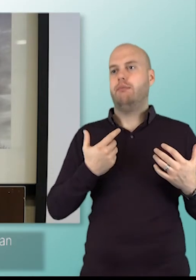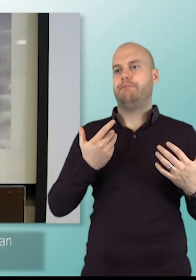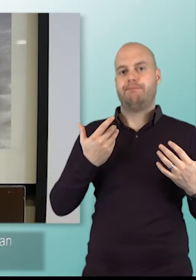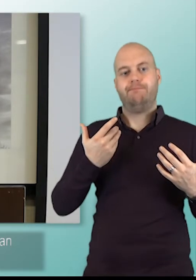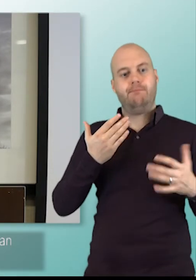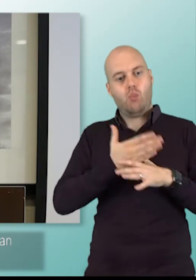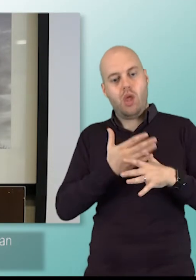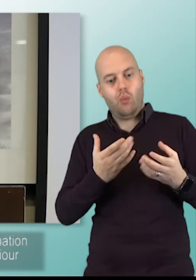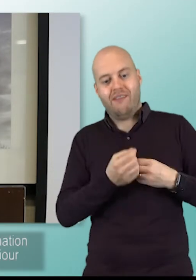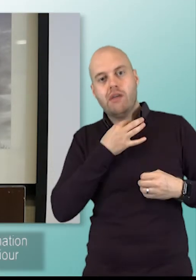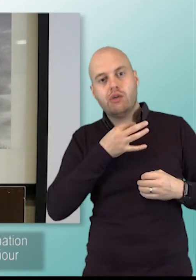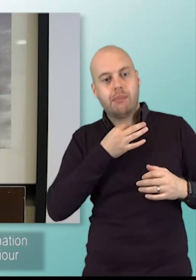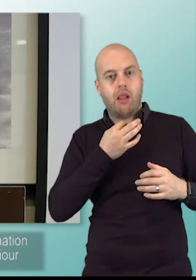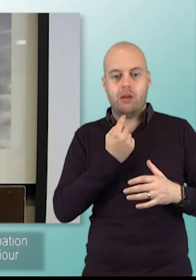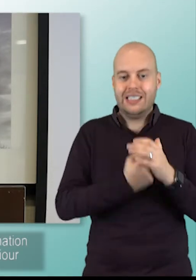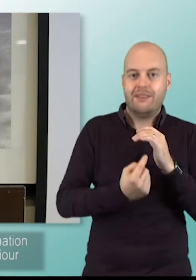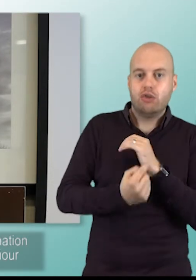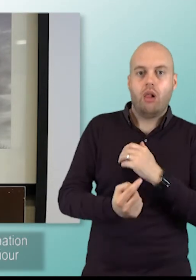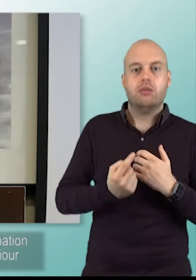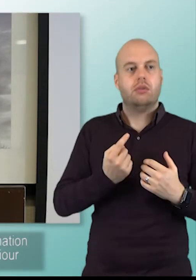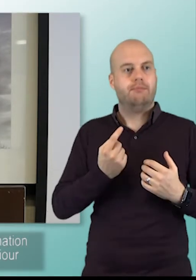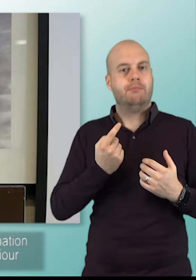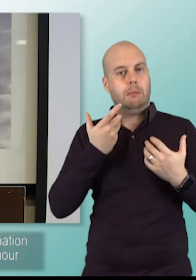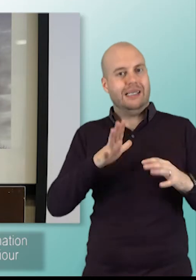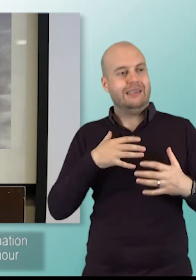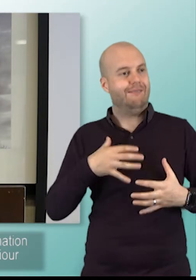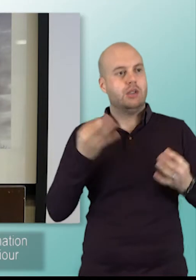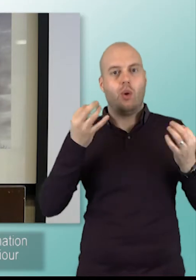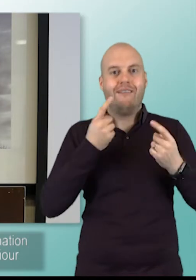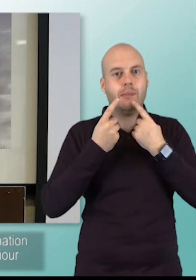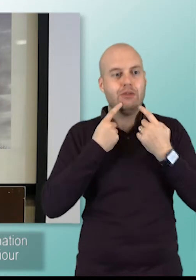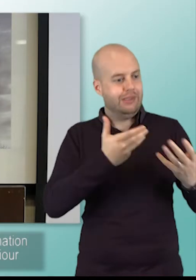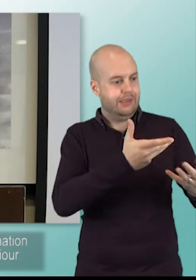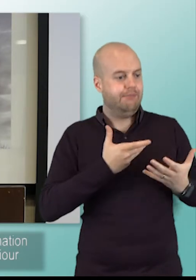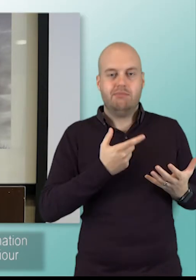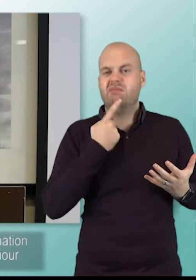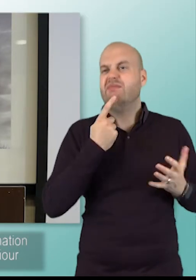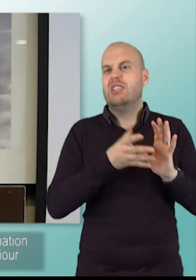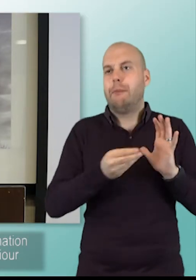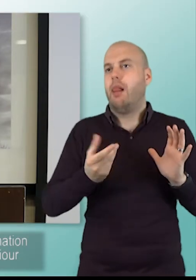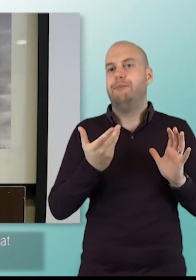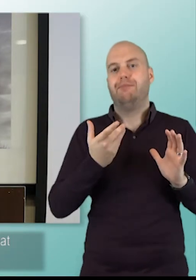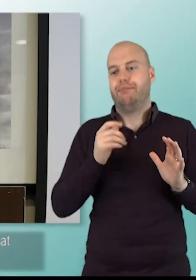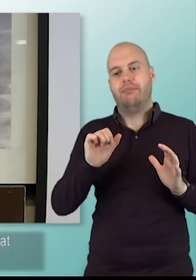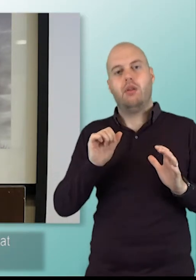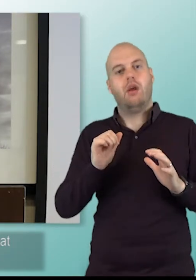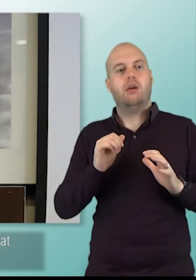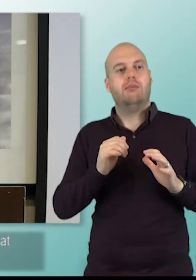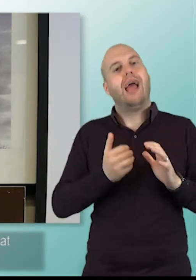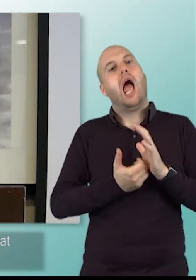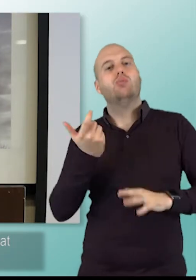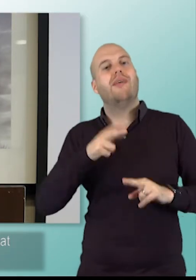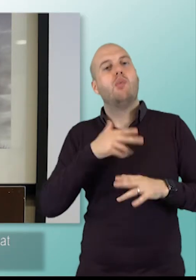that they are doing with you with vulnerable individuals because information has been passed to you about their general behaviour, let's say outside of